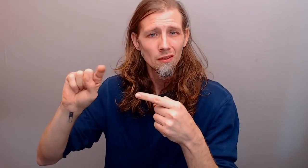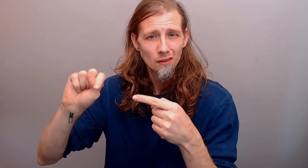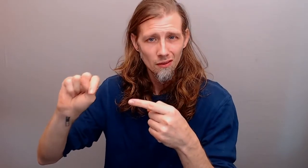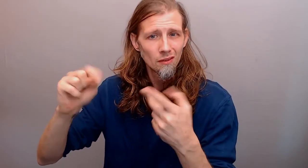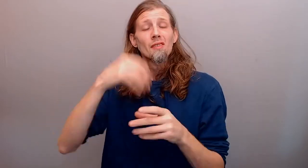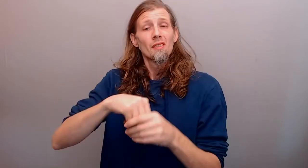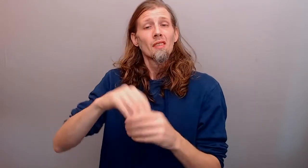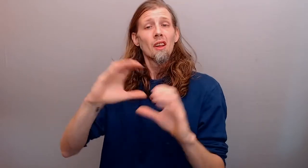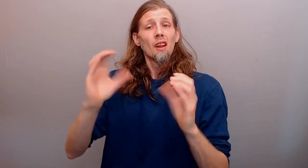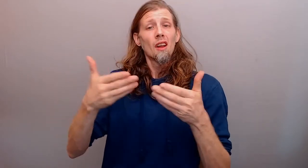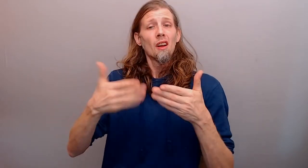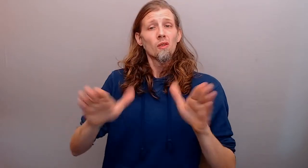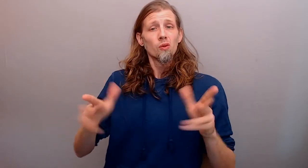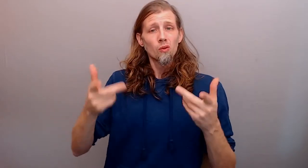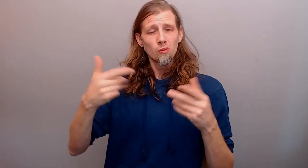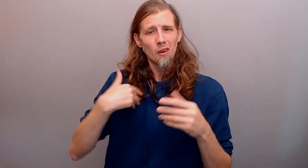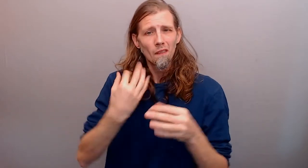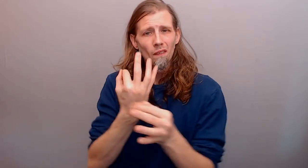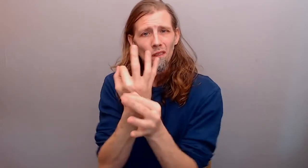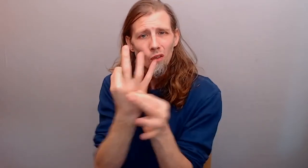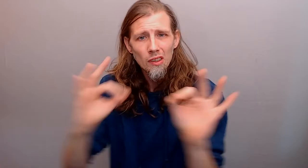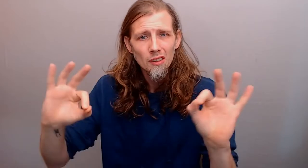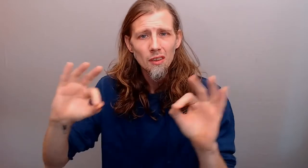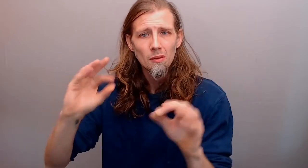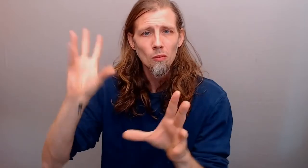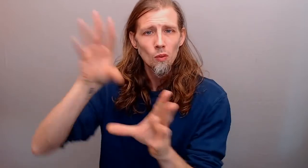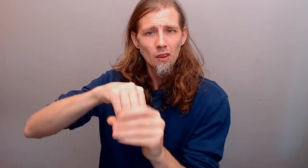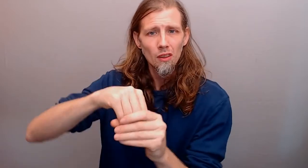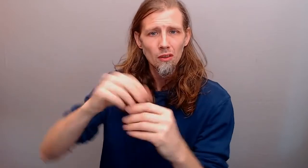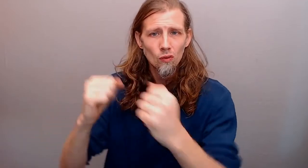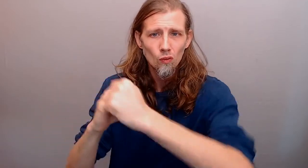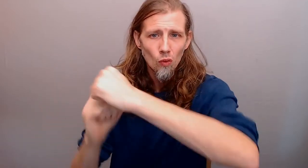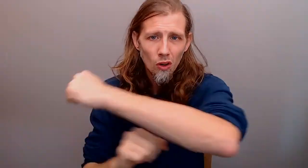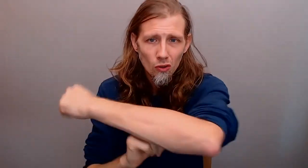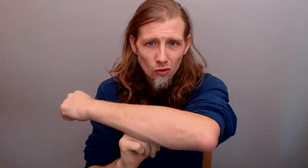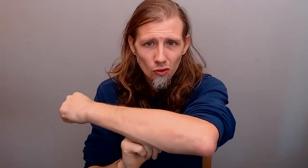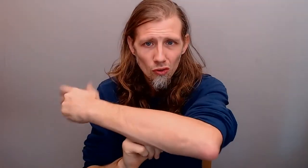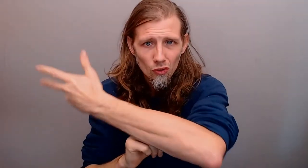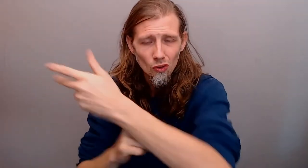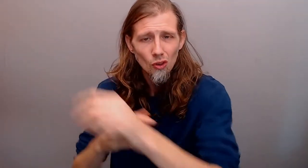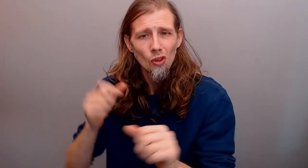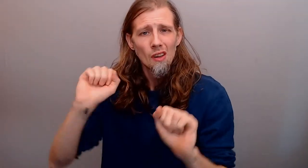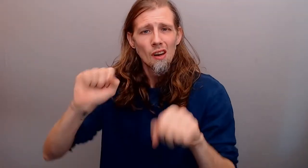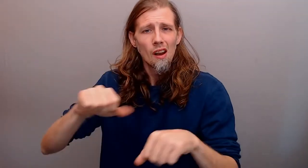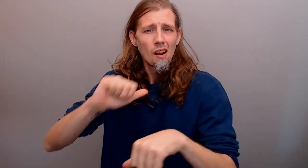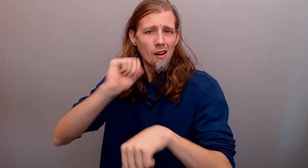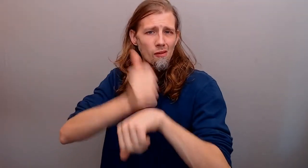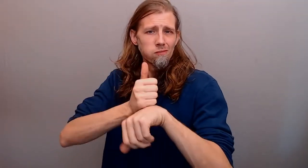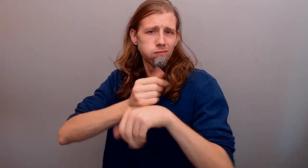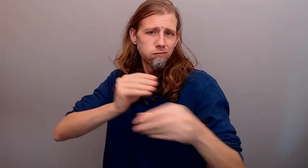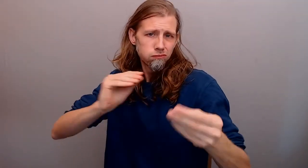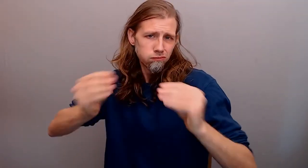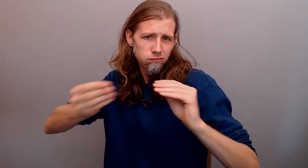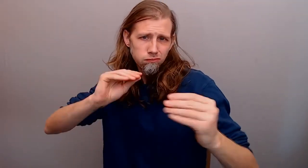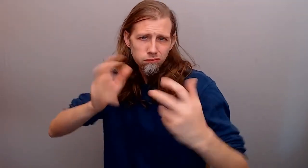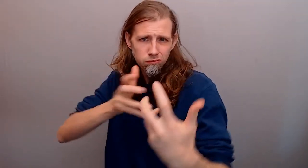constructivist. In the classroom, it provides freedom within structure. Spaces can